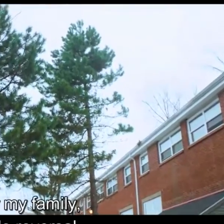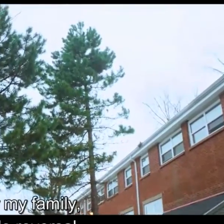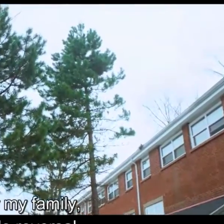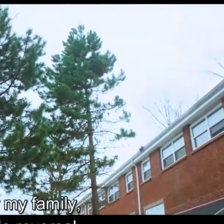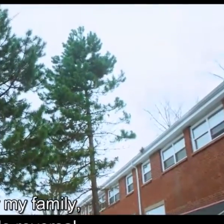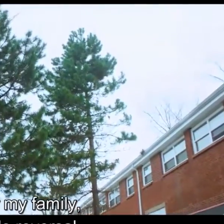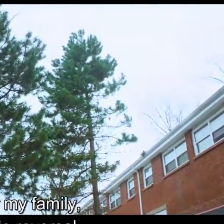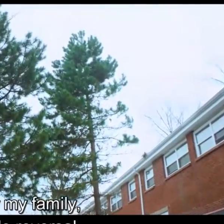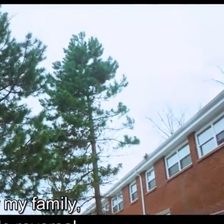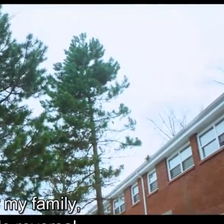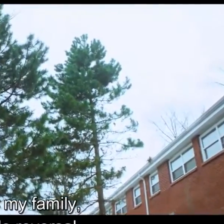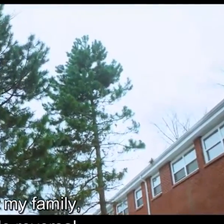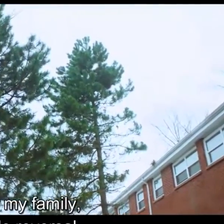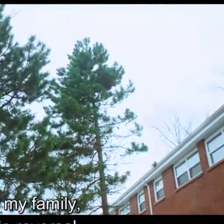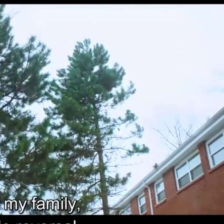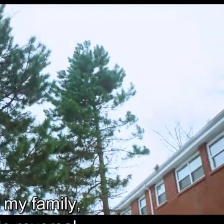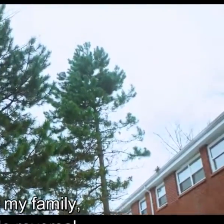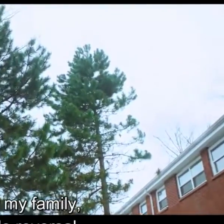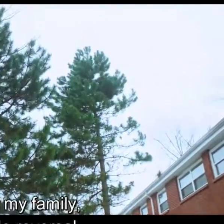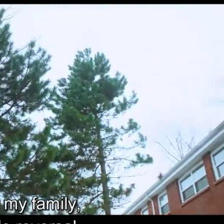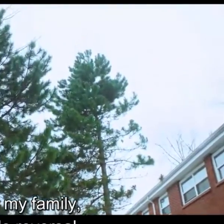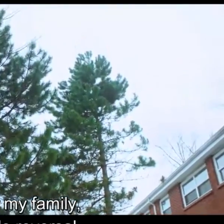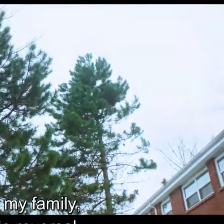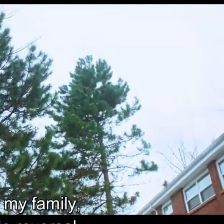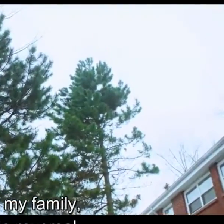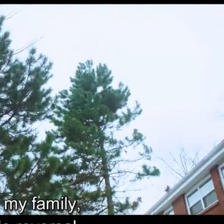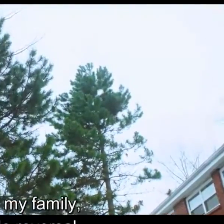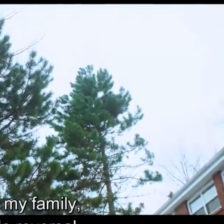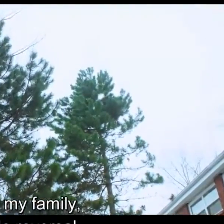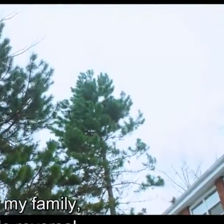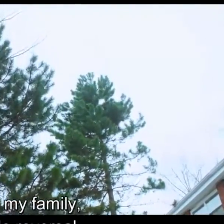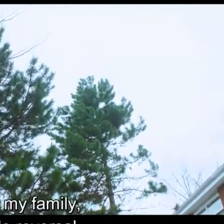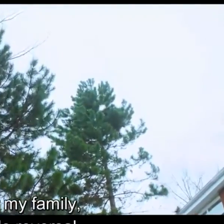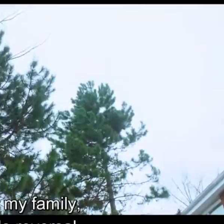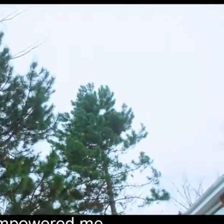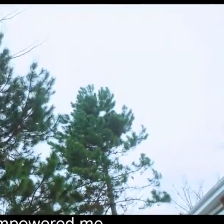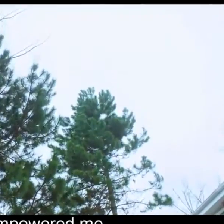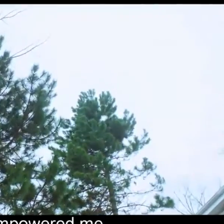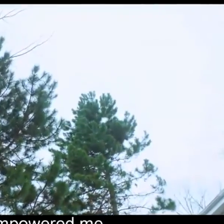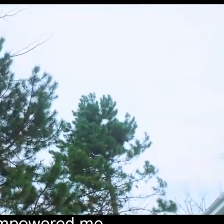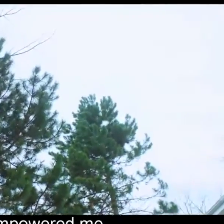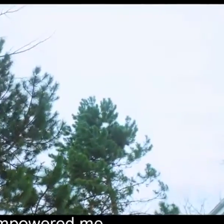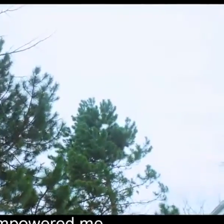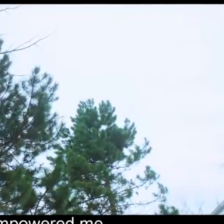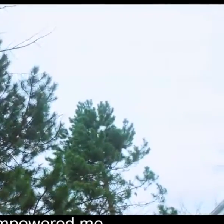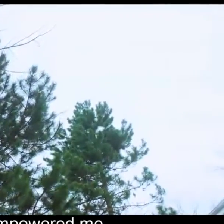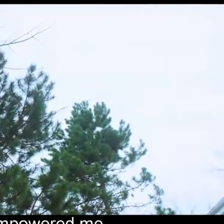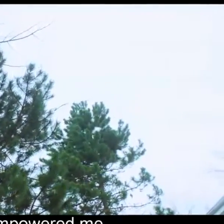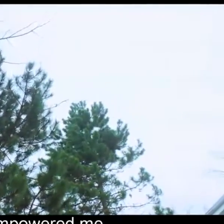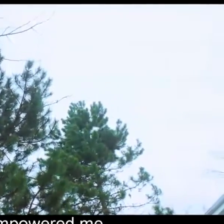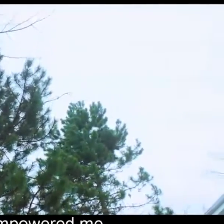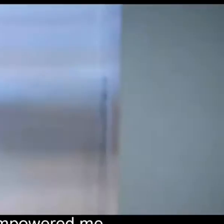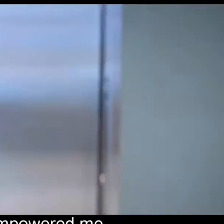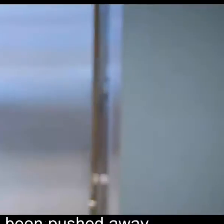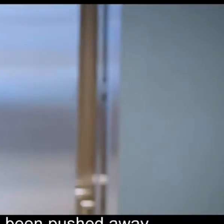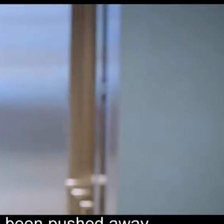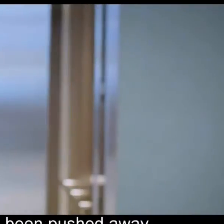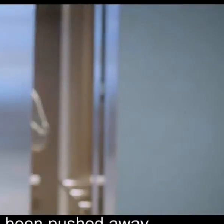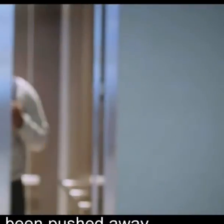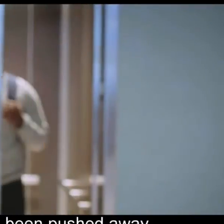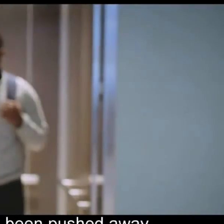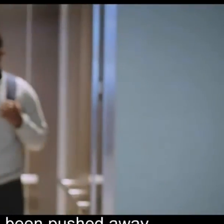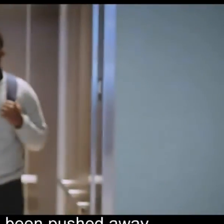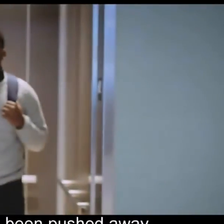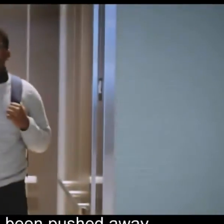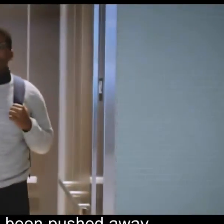In providing for my family, there was a role reversal where it actually empowered me. Someone